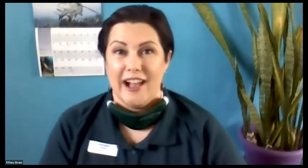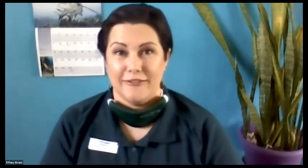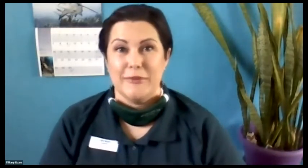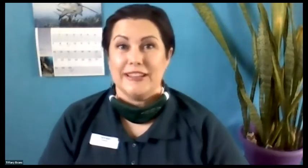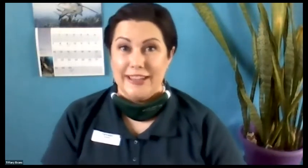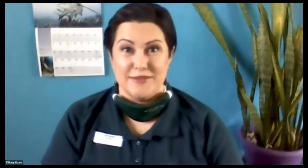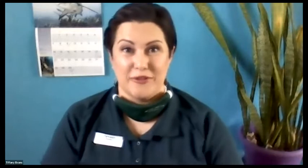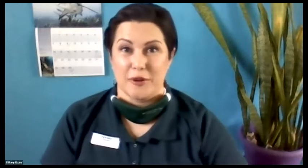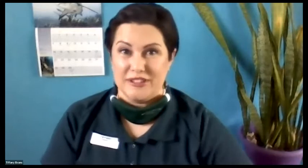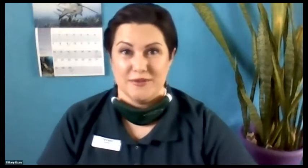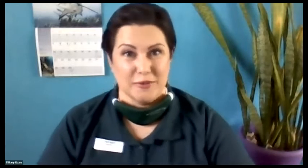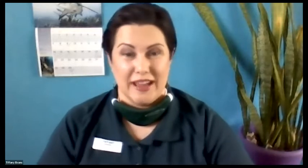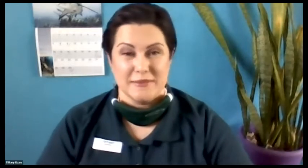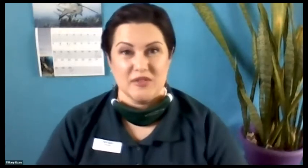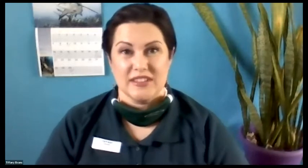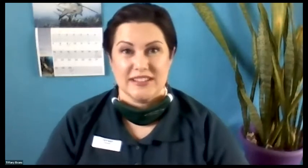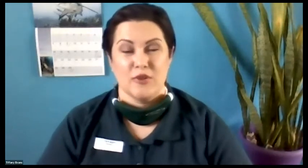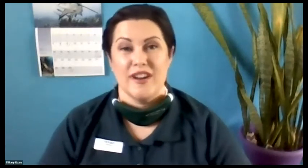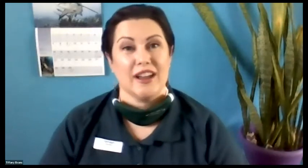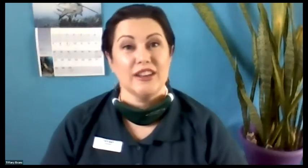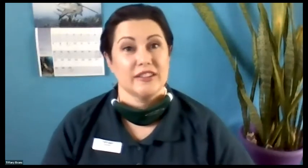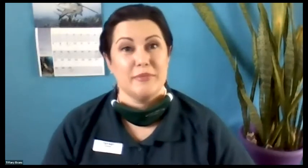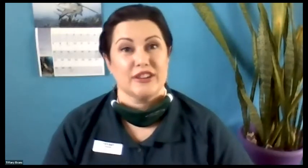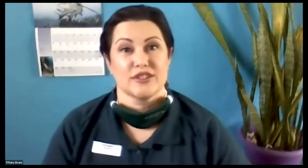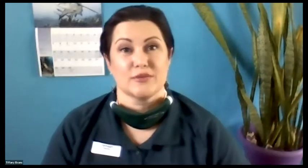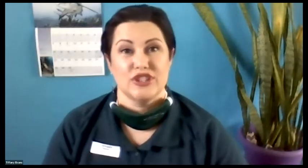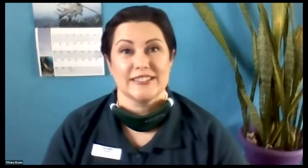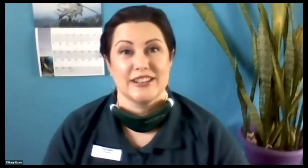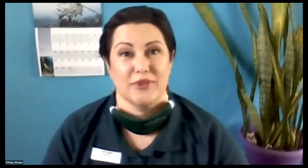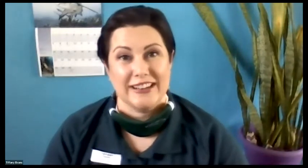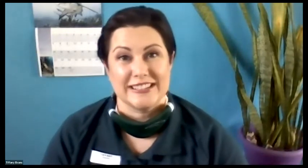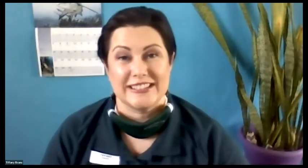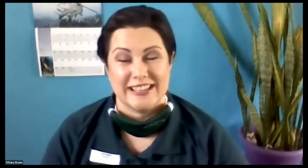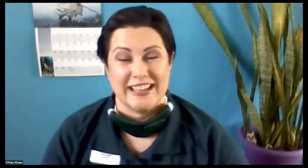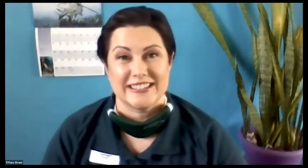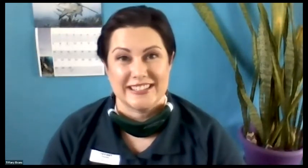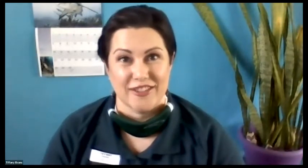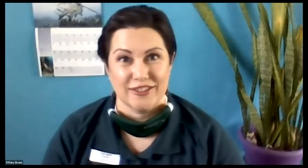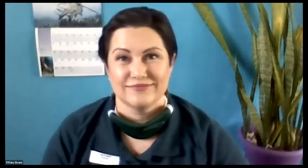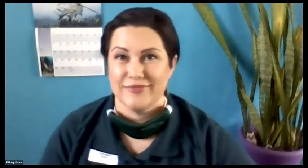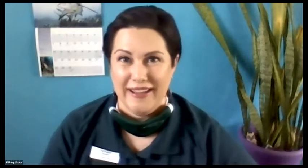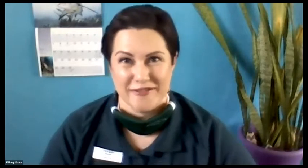alphabet again before we do the word game. So this time we're not going to look at the pictures. We're just going to practice the signs together. Okay, everybody